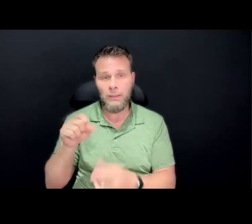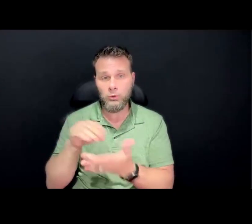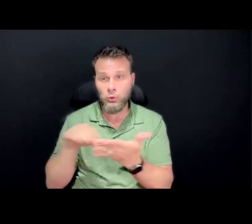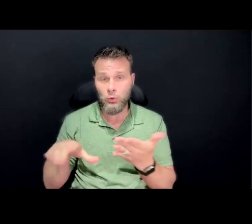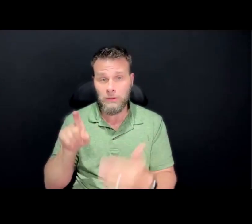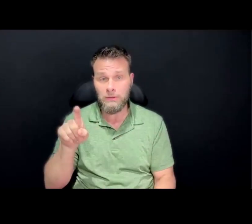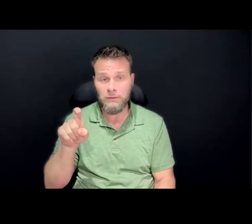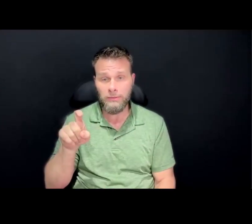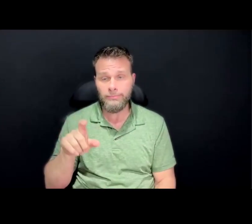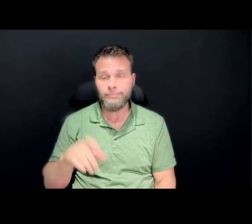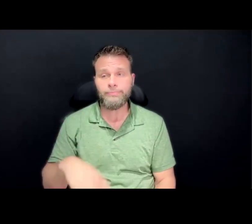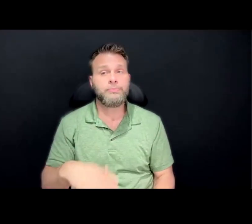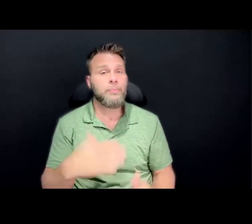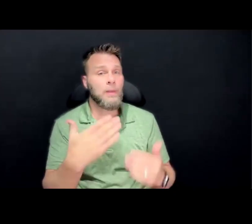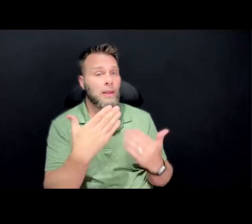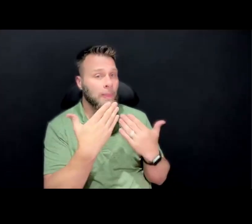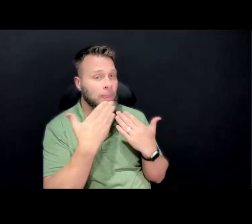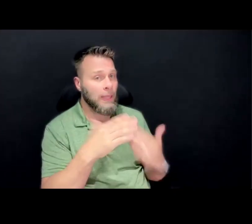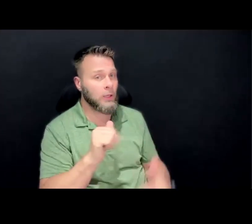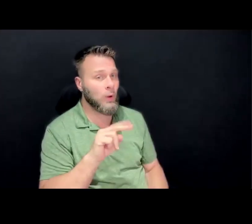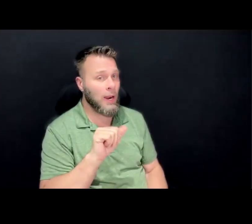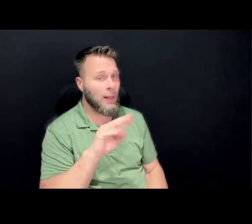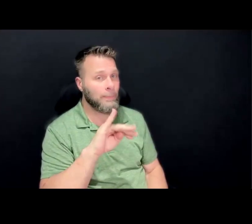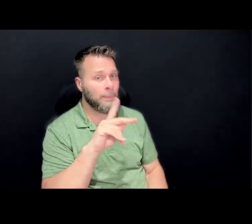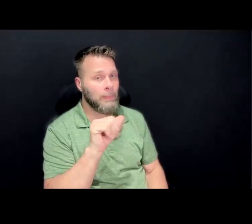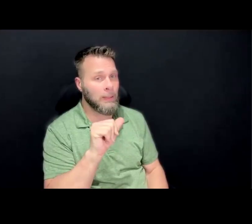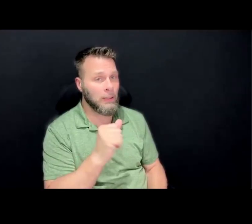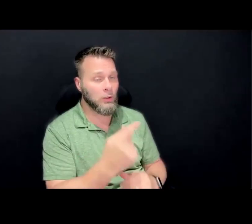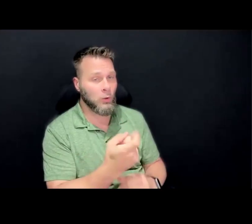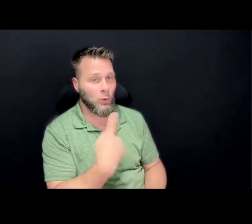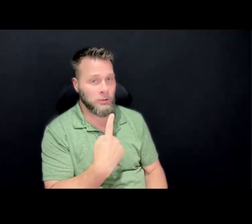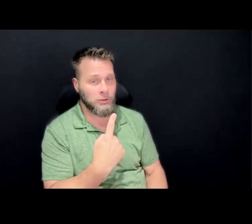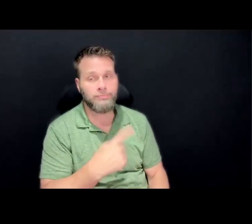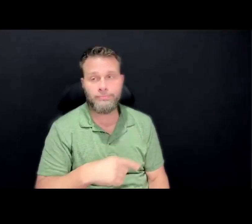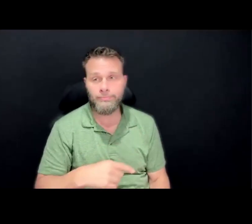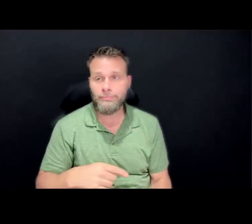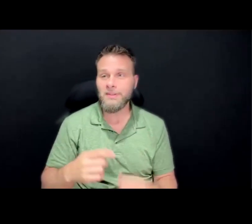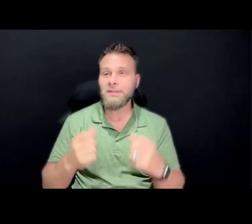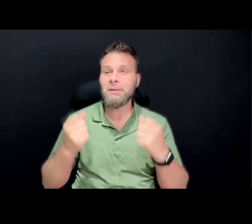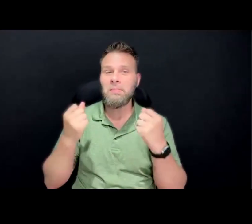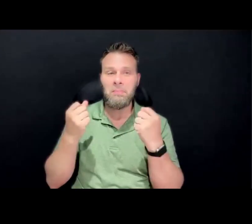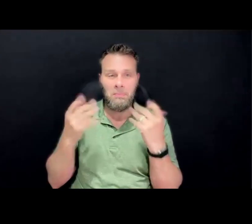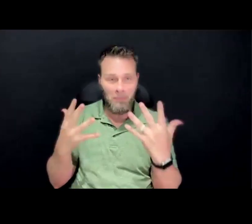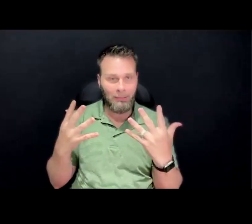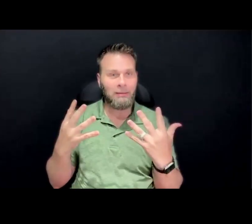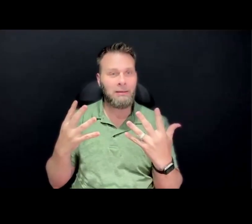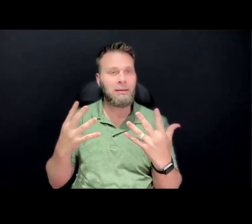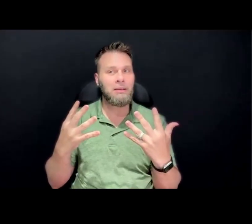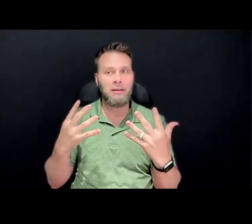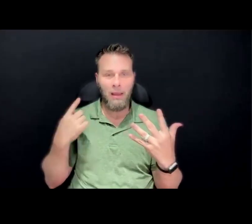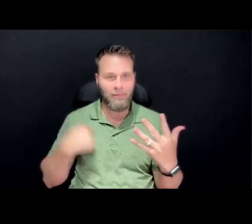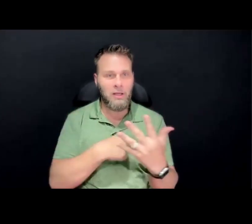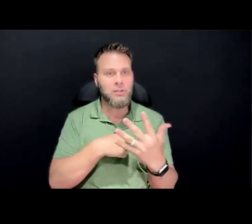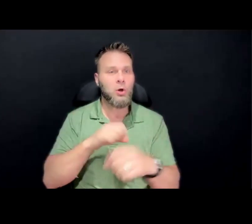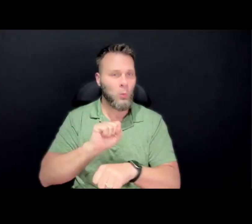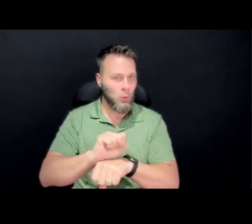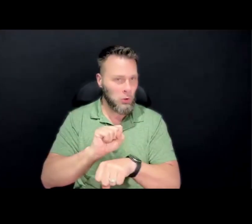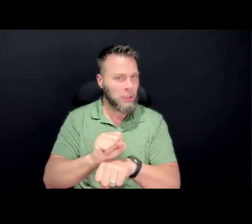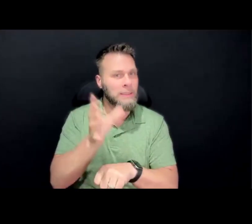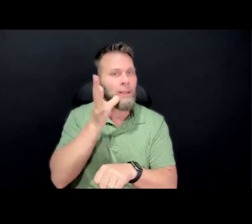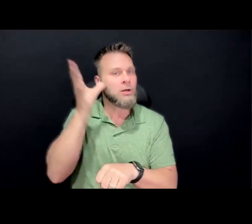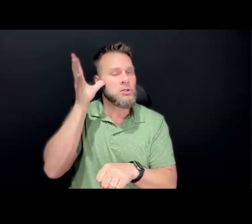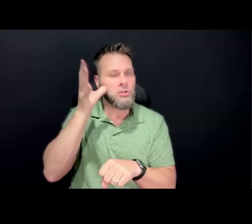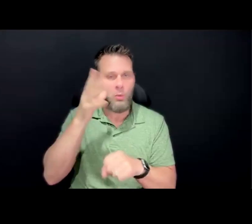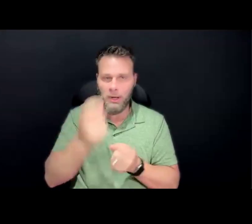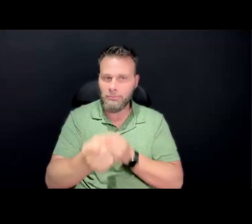Thank you, Ms. Anamika. I appreciate your question very much. There are many of us that are working parents on this call, so we absolutely